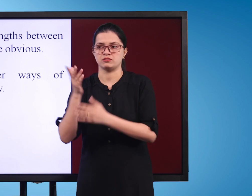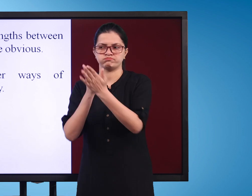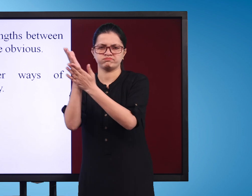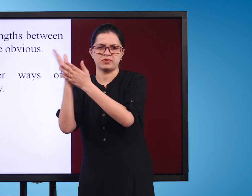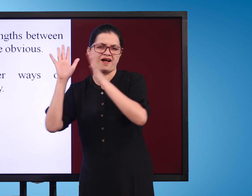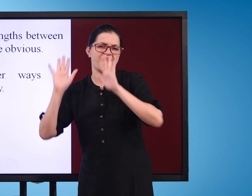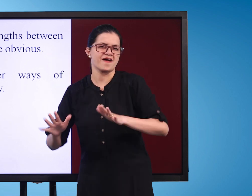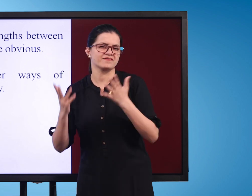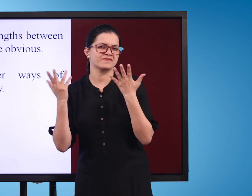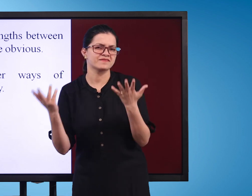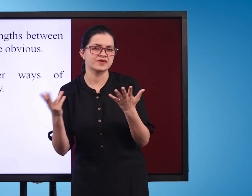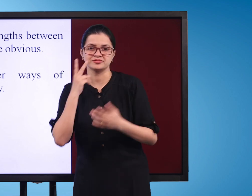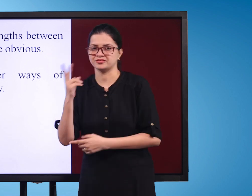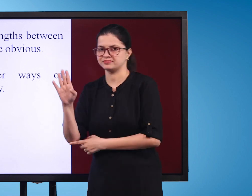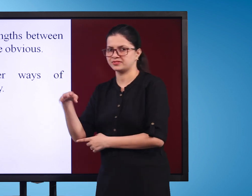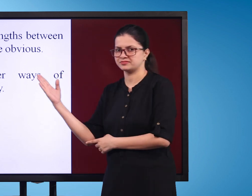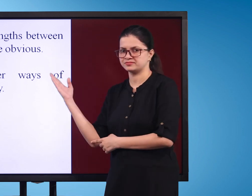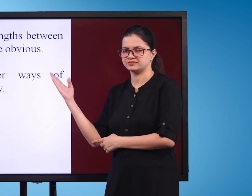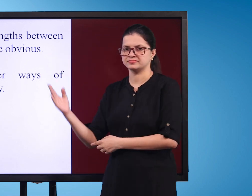This makes other ways of comparing necessary.